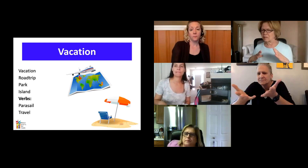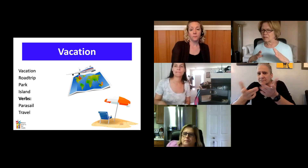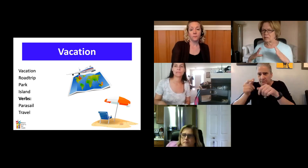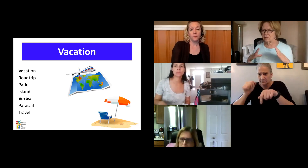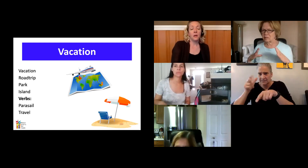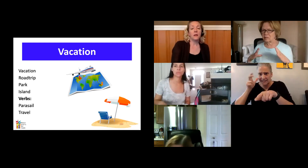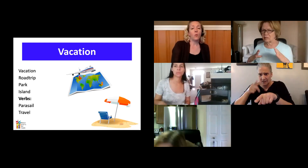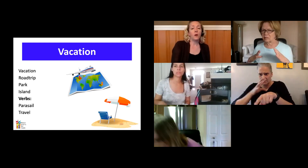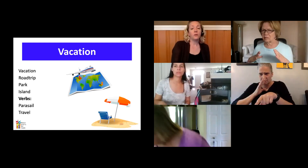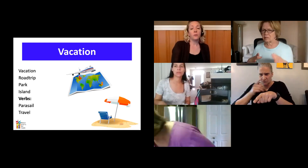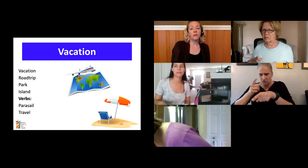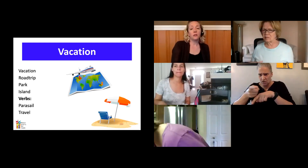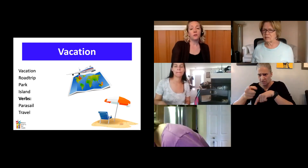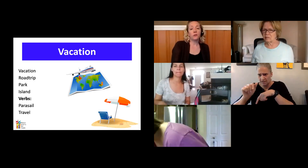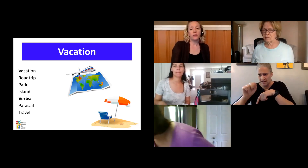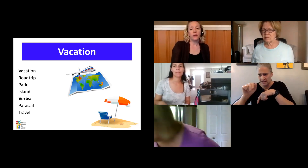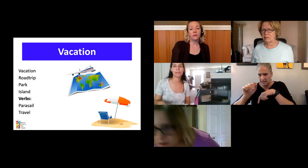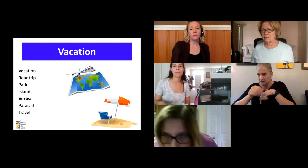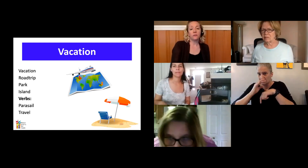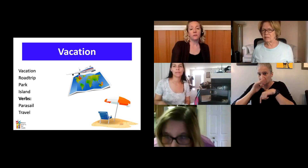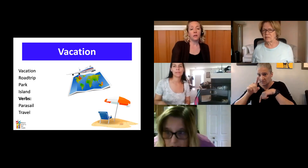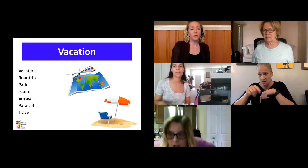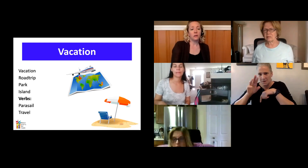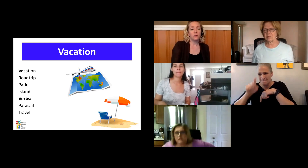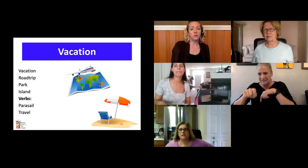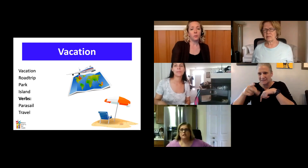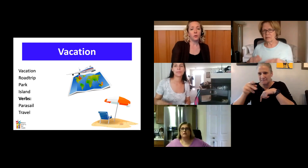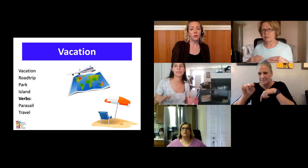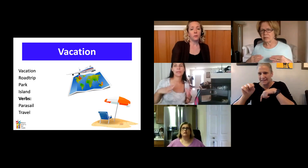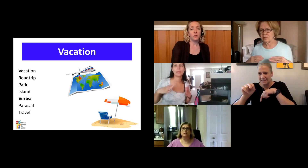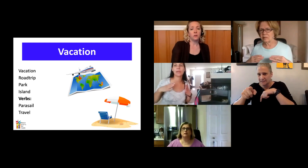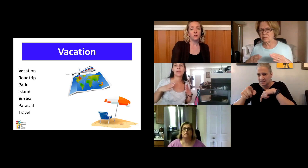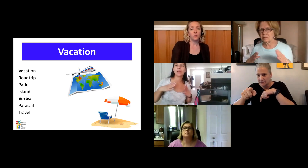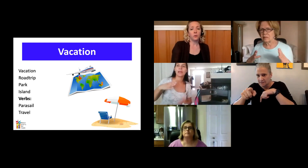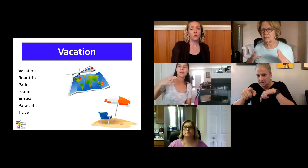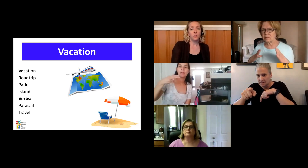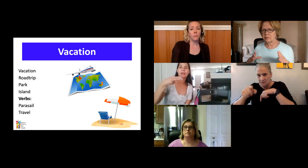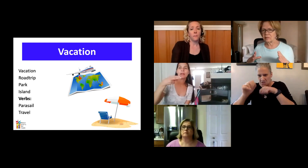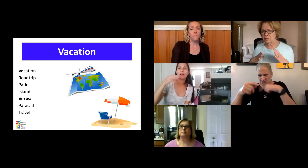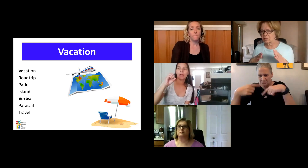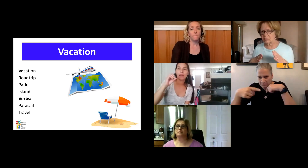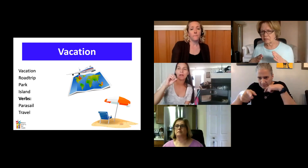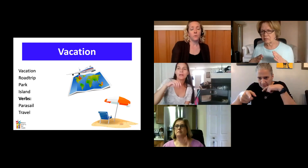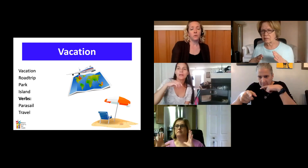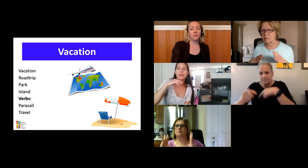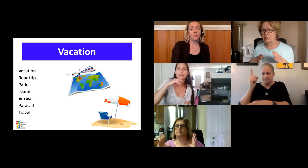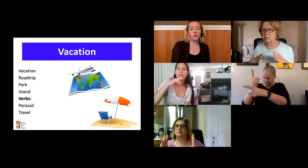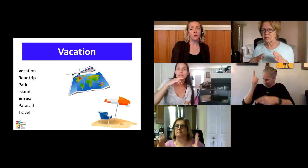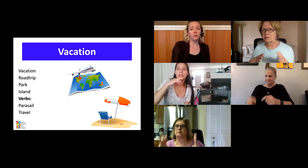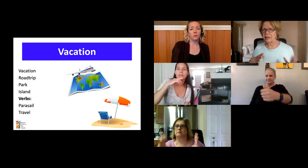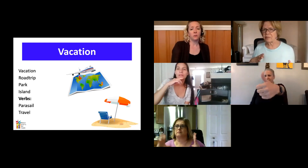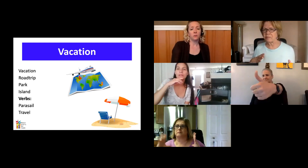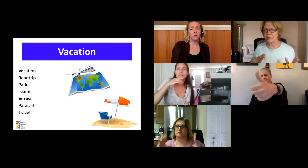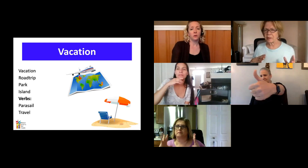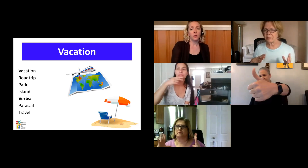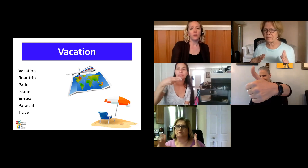Now, what other meanings have you seen that? Can you guys hear the interpreter? Everybody can hear the interpreter? Or do they have to pin her? Go ahead.